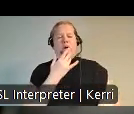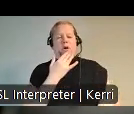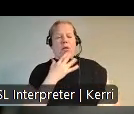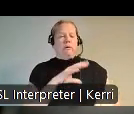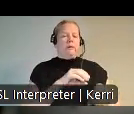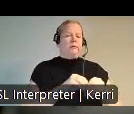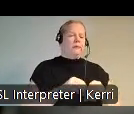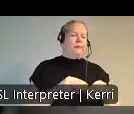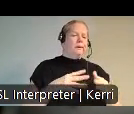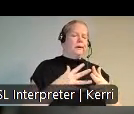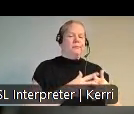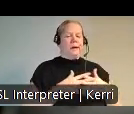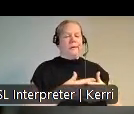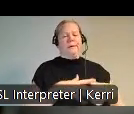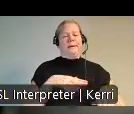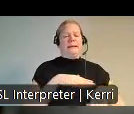with immigration experience,